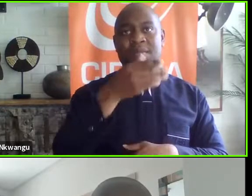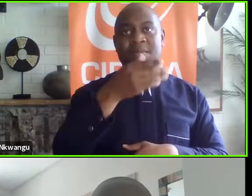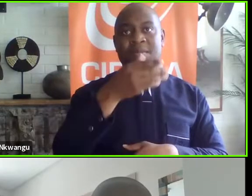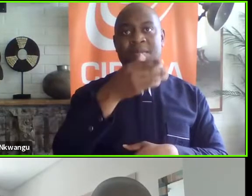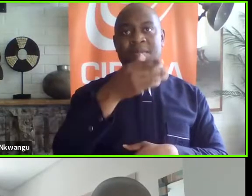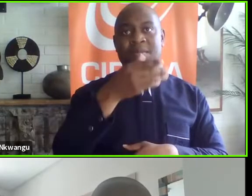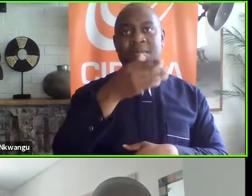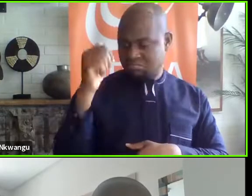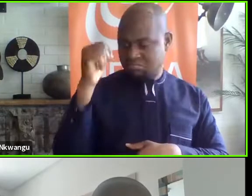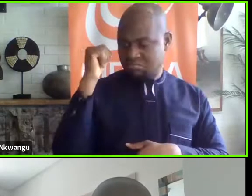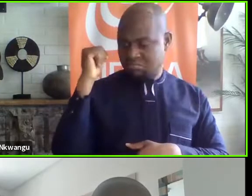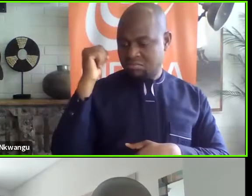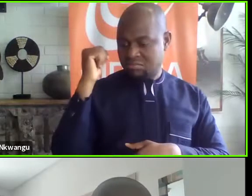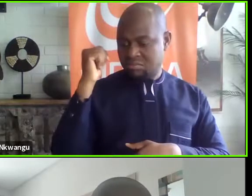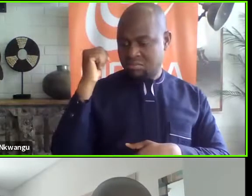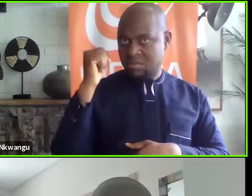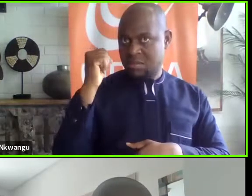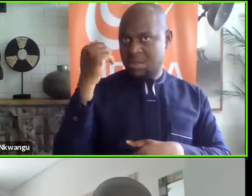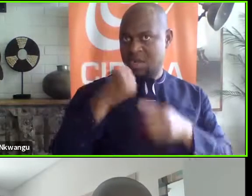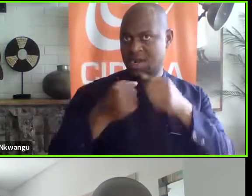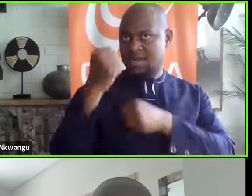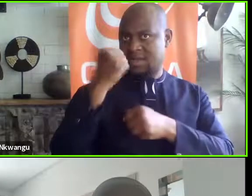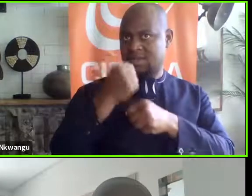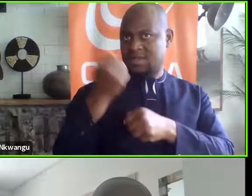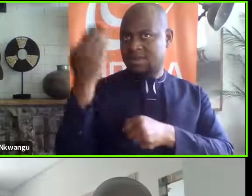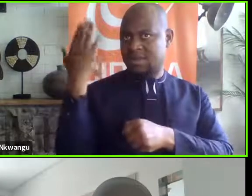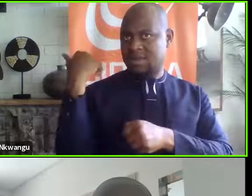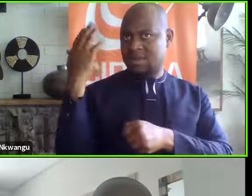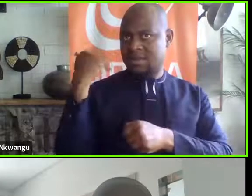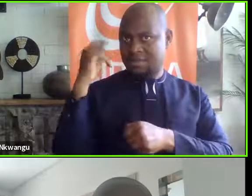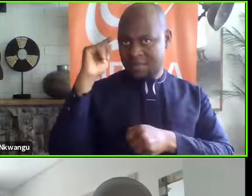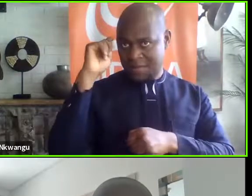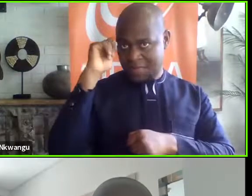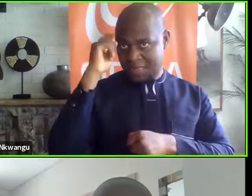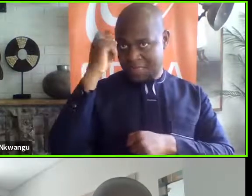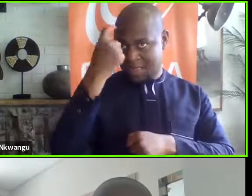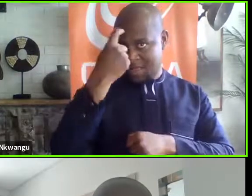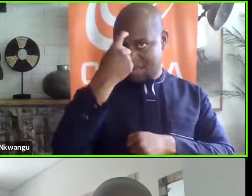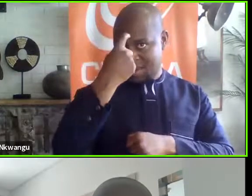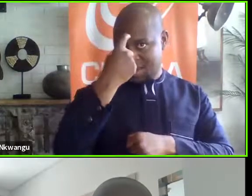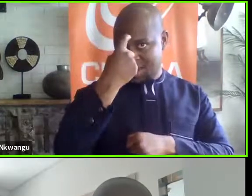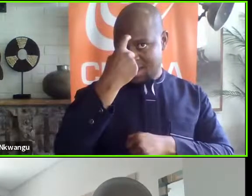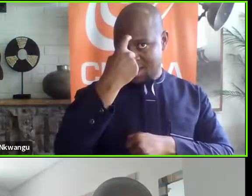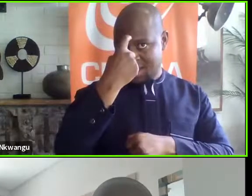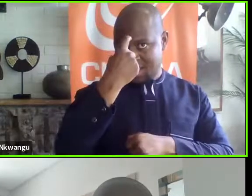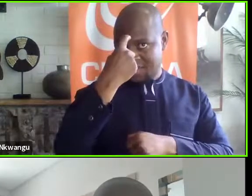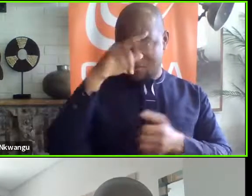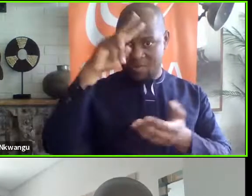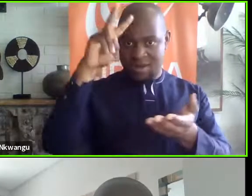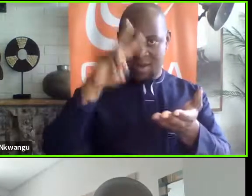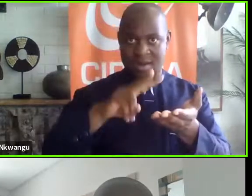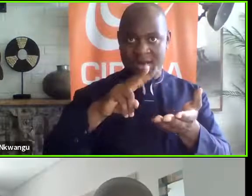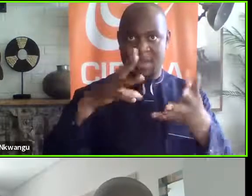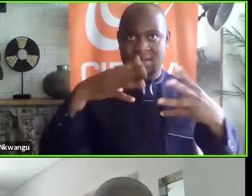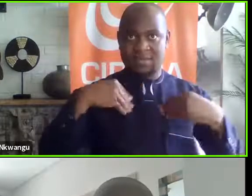as yesterday, because we need this implementation in place. Previously, government